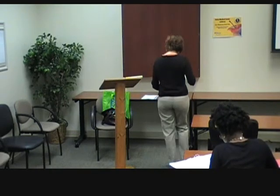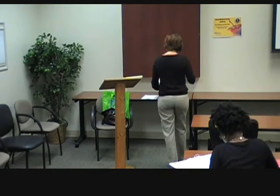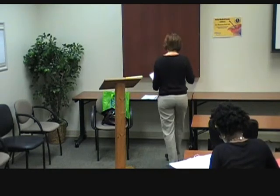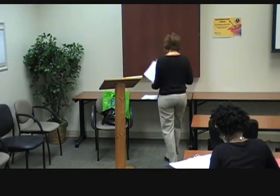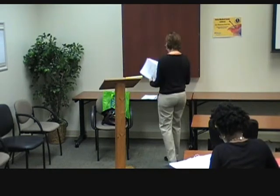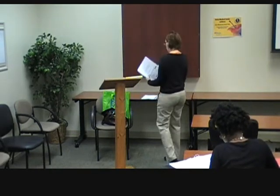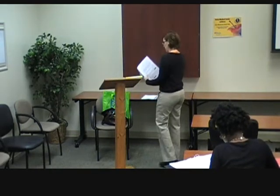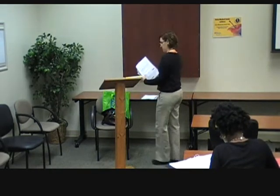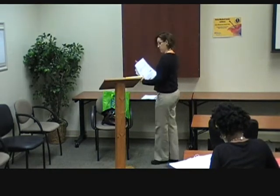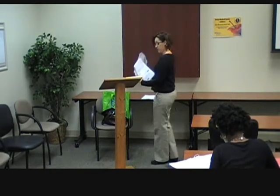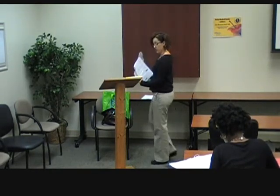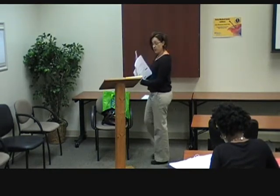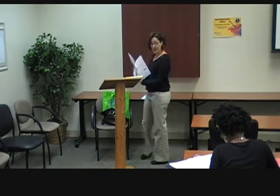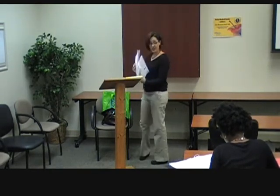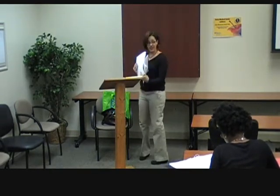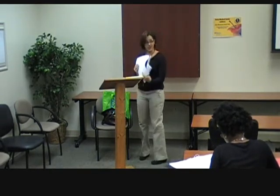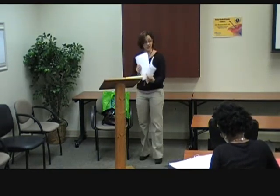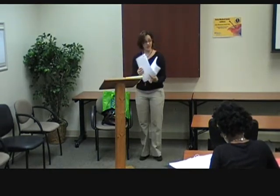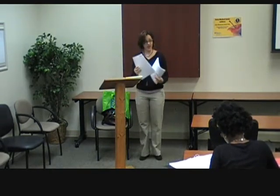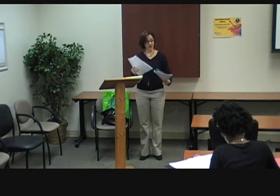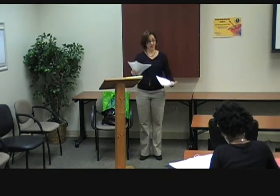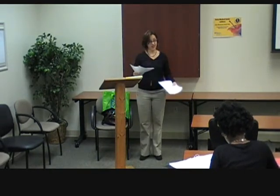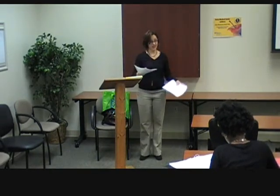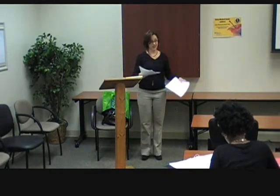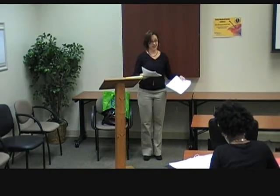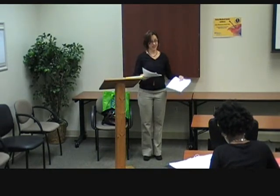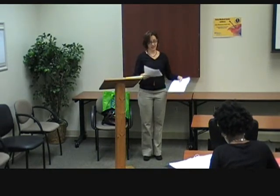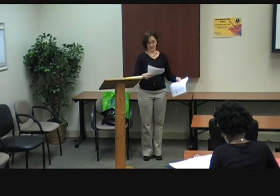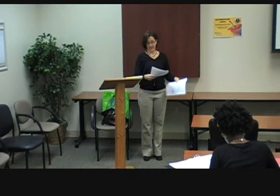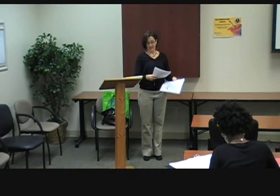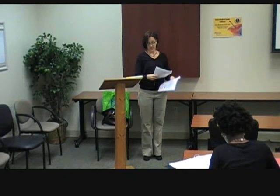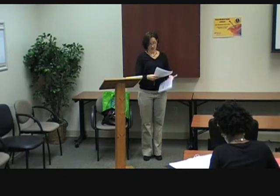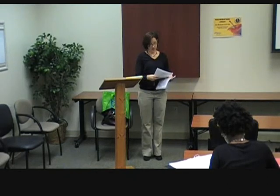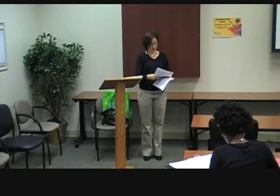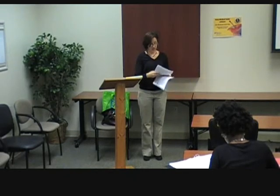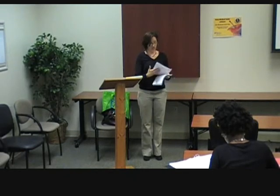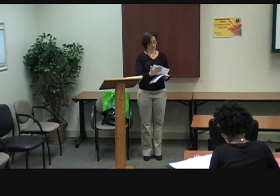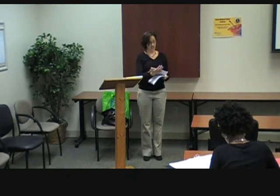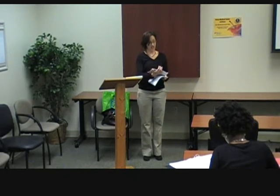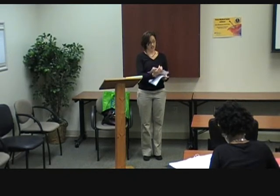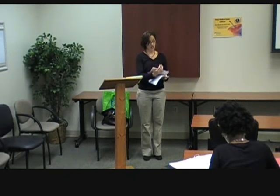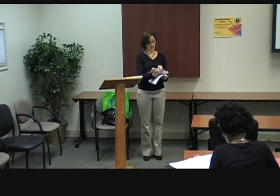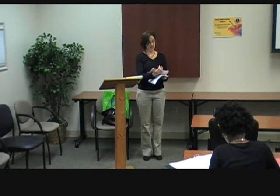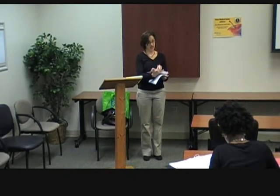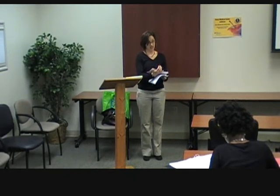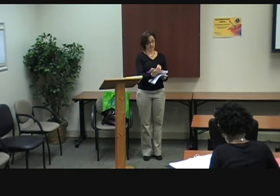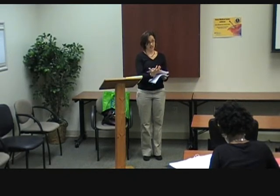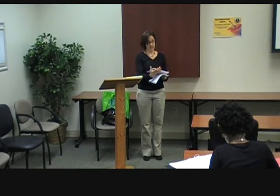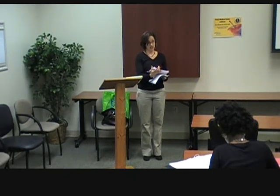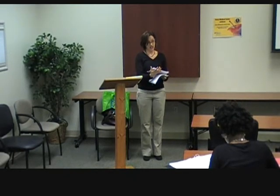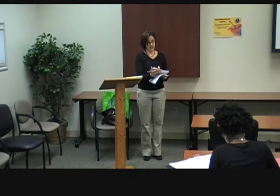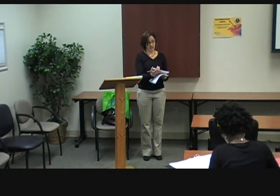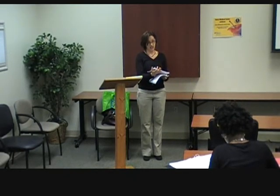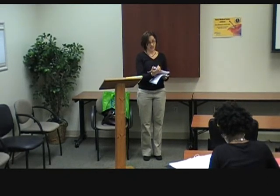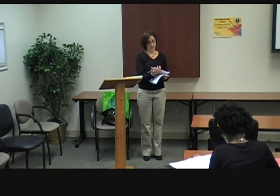Yeah. Why you said no, Fair? You're doing good. Not on the